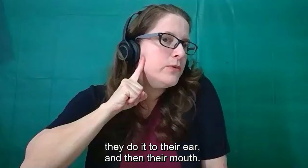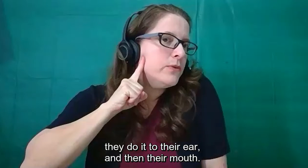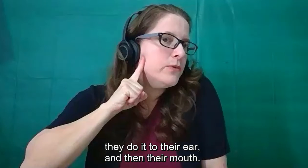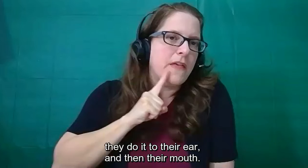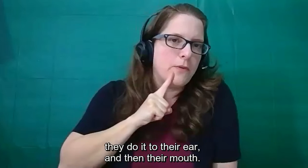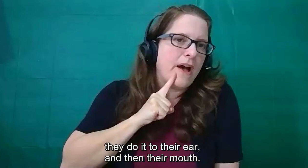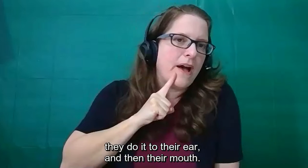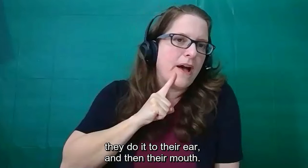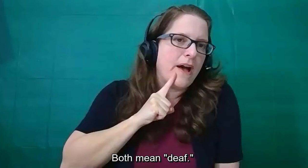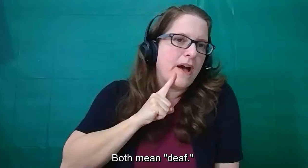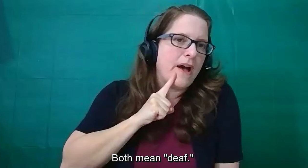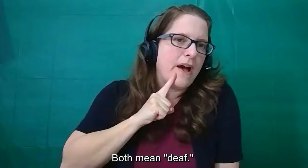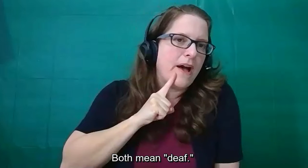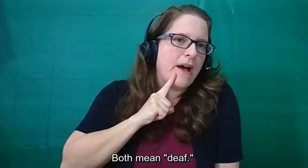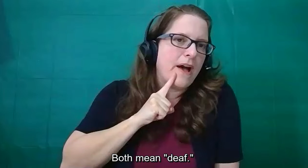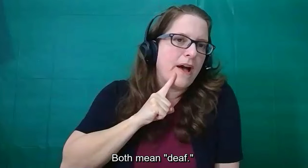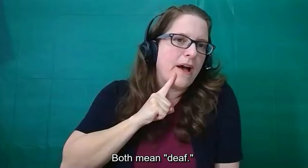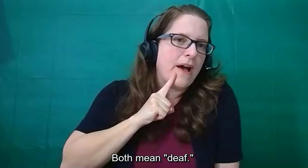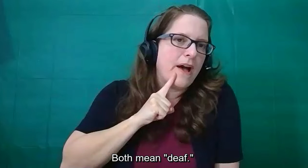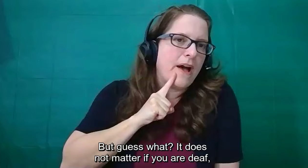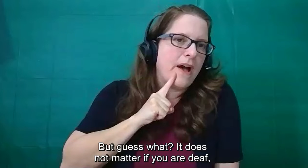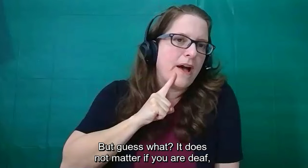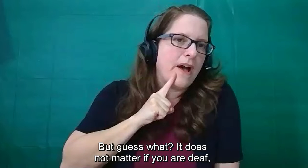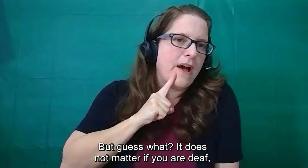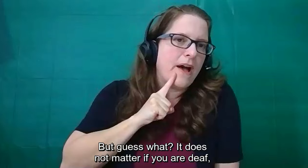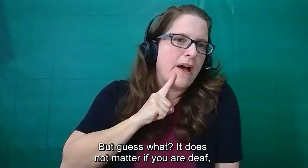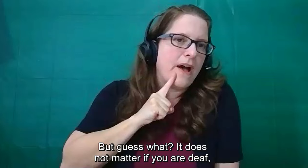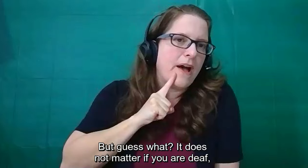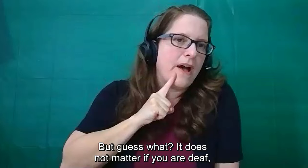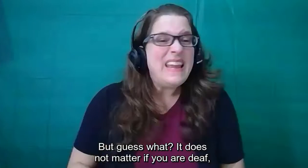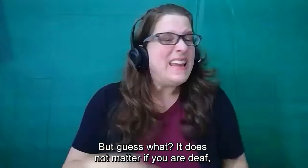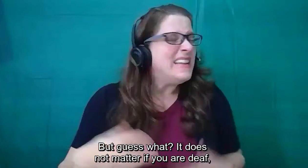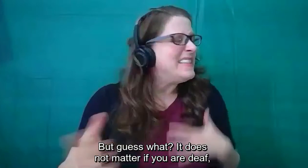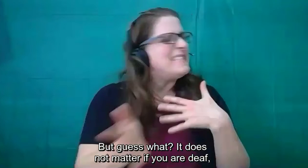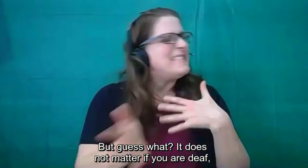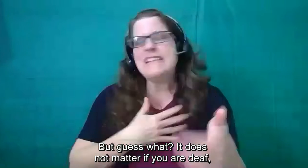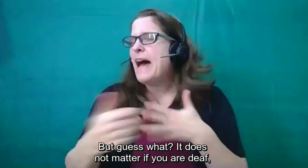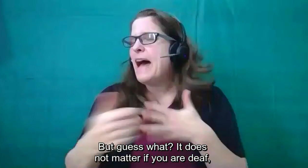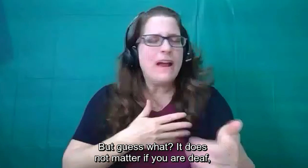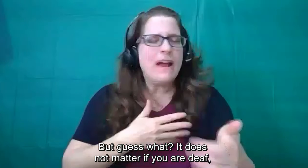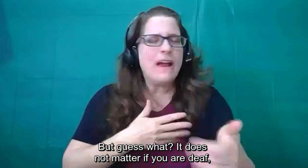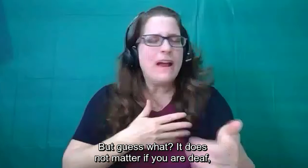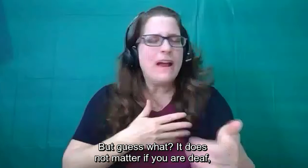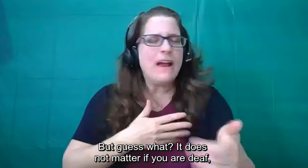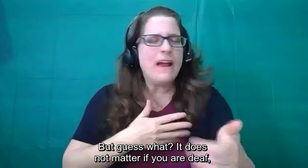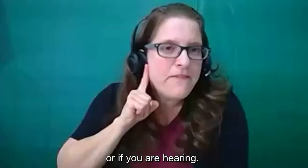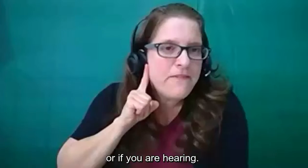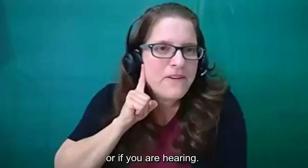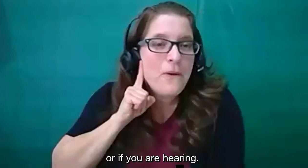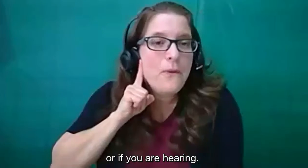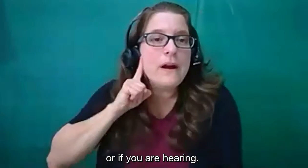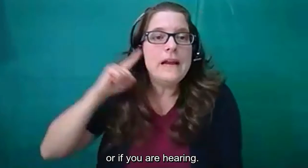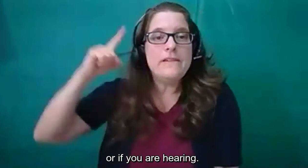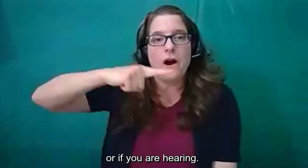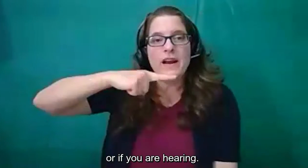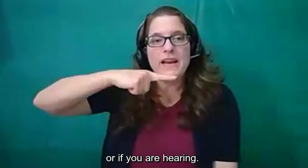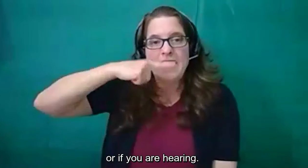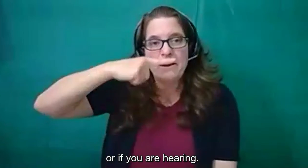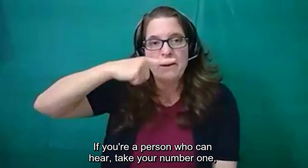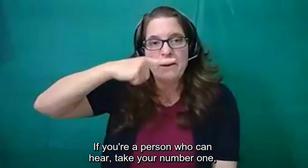mouth. Both mean deaf. But guess what? It does not matter if you are deaf or if you are hearing, if you're a